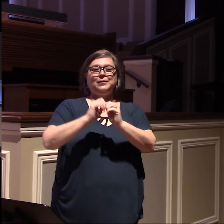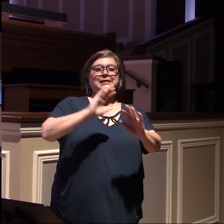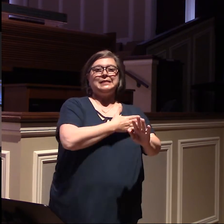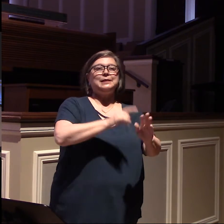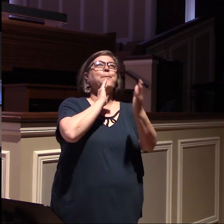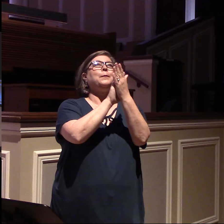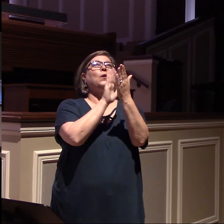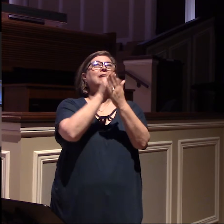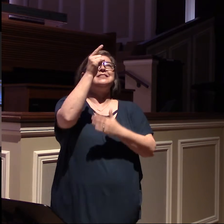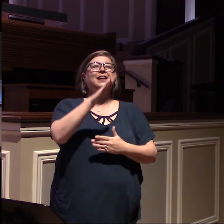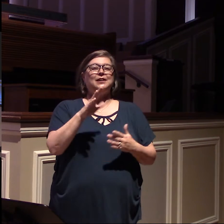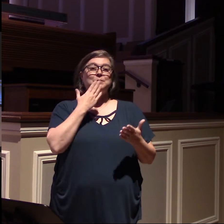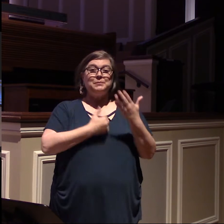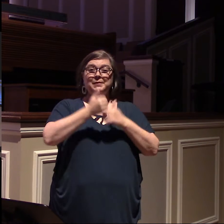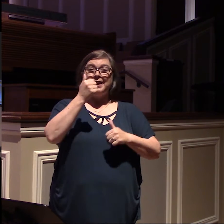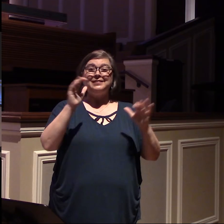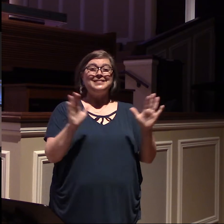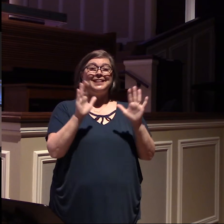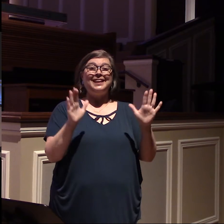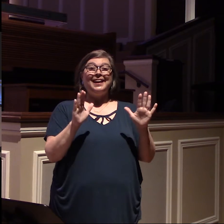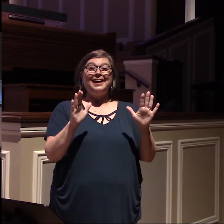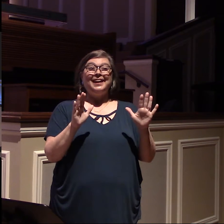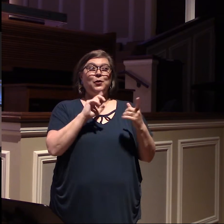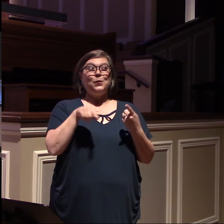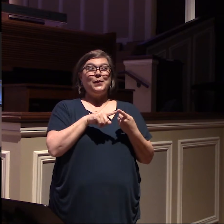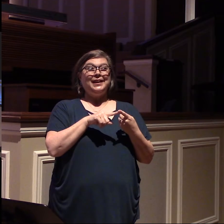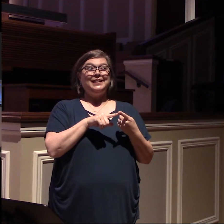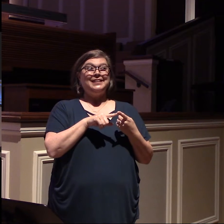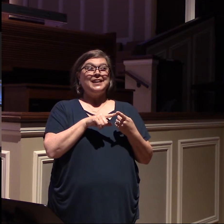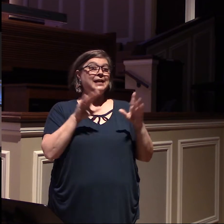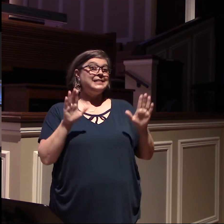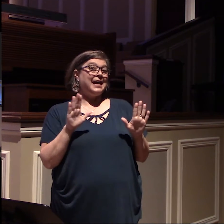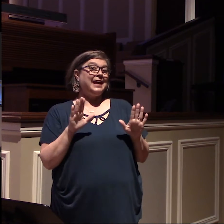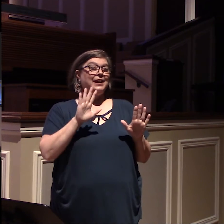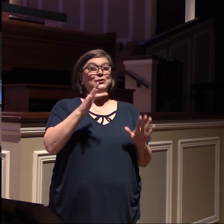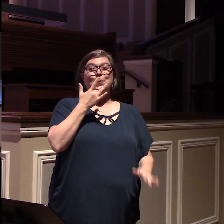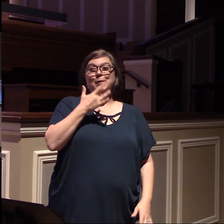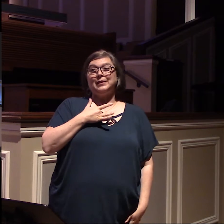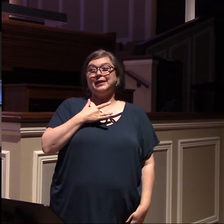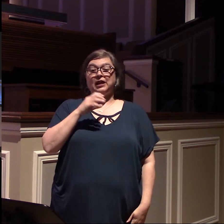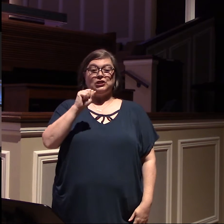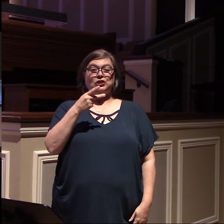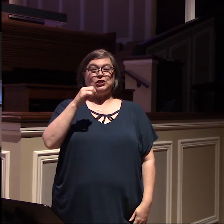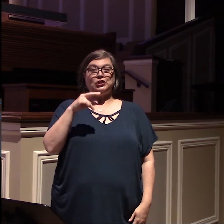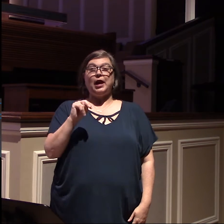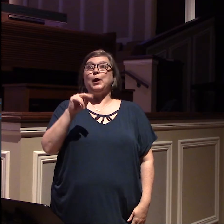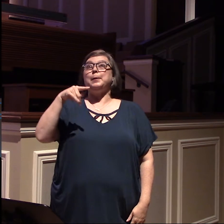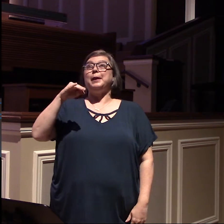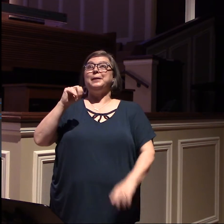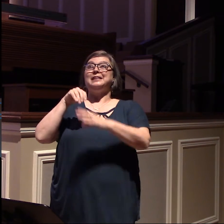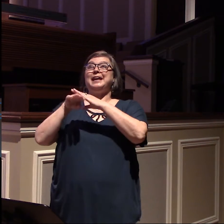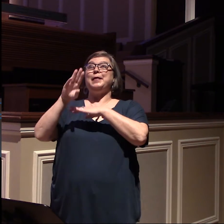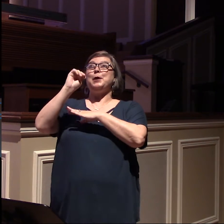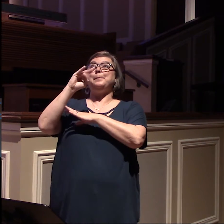even almost a better Sunday when Sunday is your birthday. And so you don't see her out here, but Miss Sharon Pippen, who is up in our media